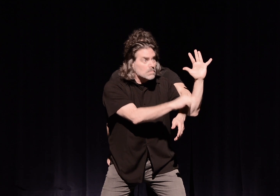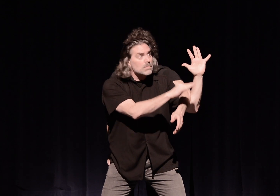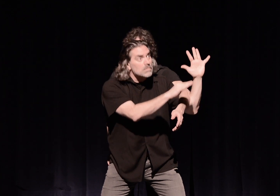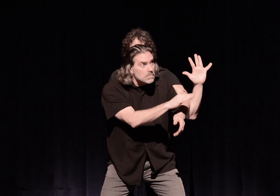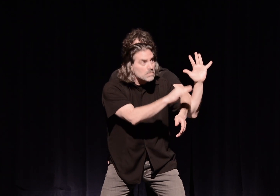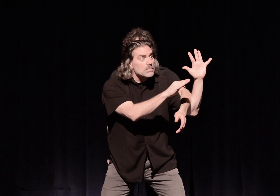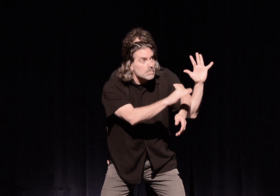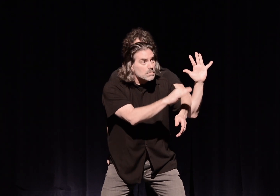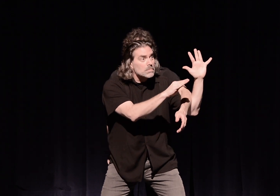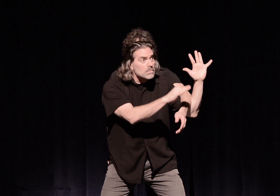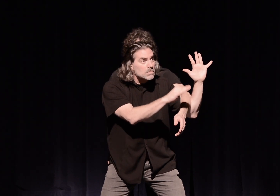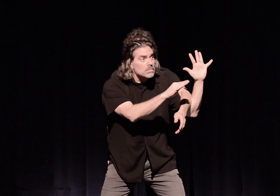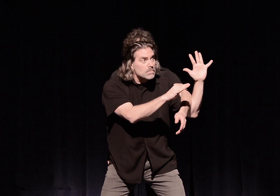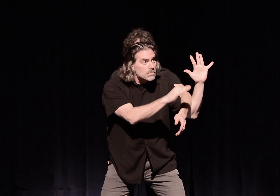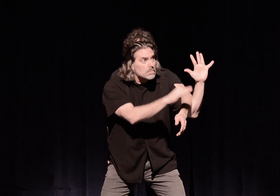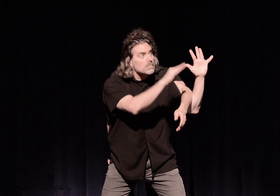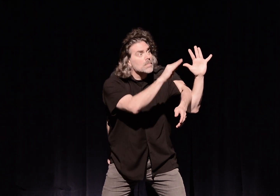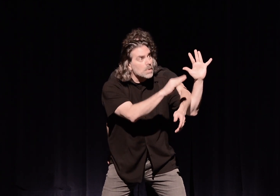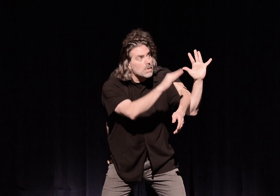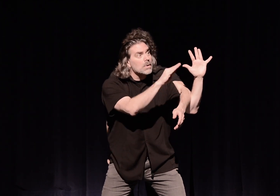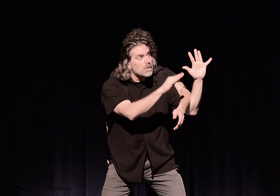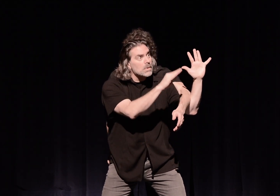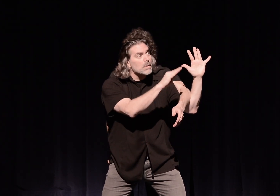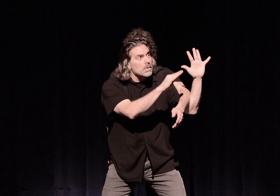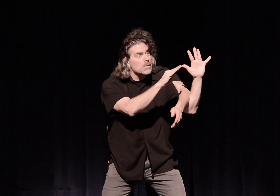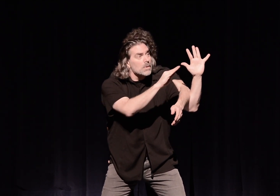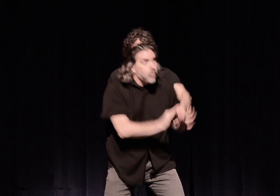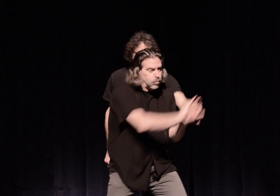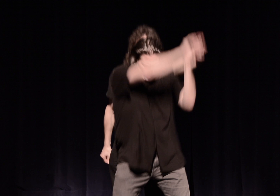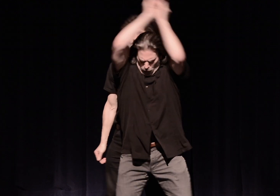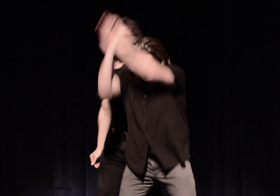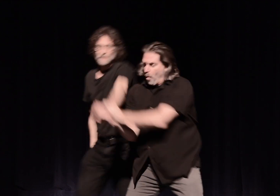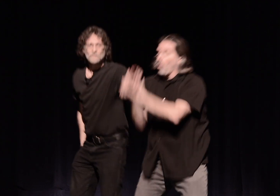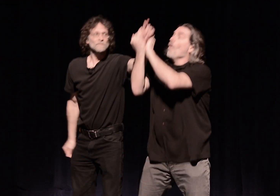He gazes up at a nearby nest.